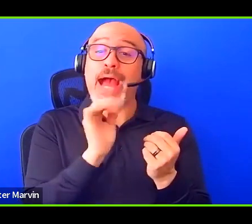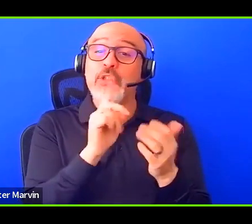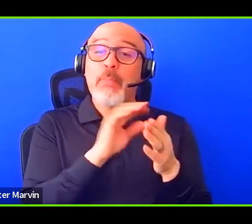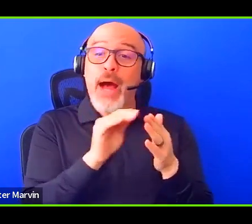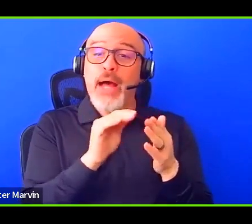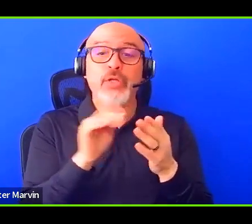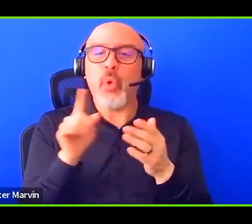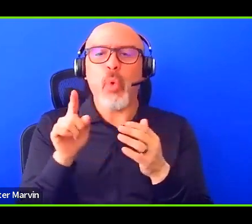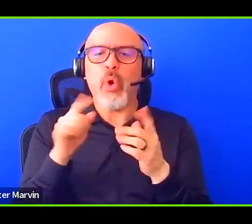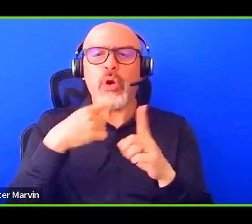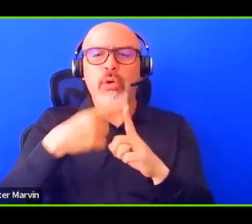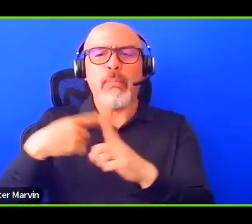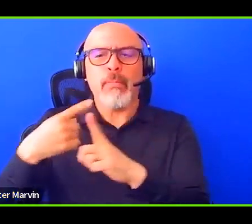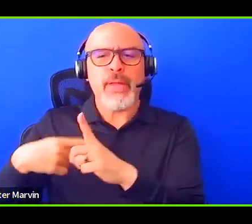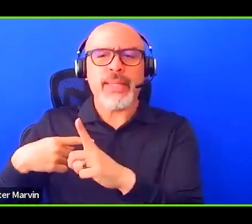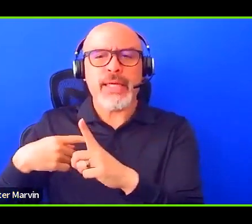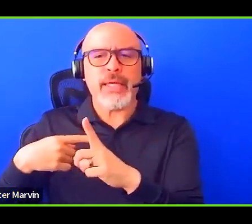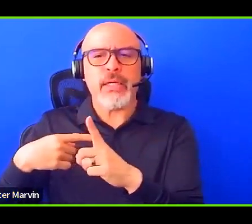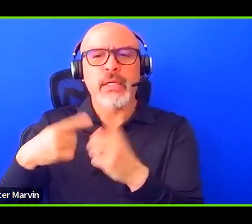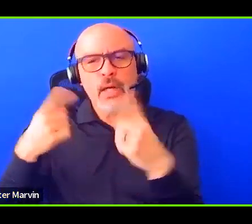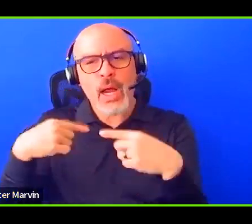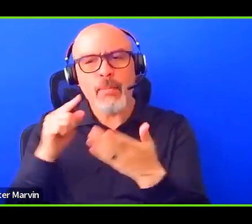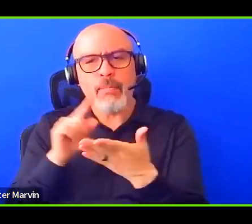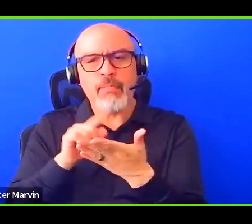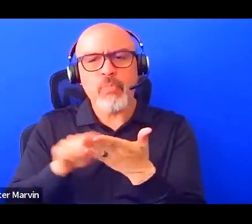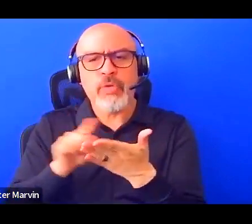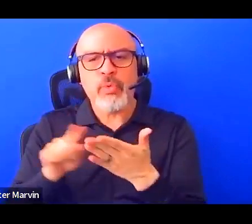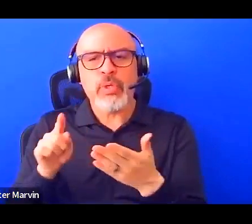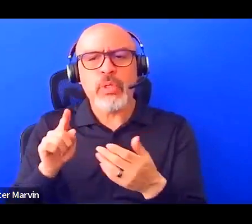So cash bond or monthly?